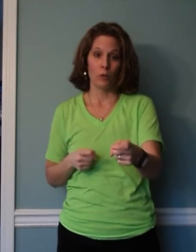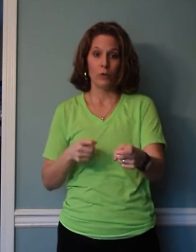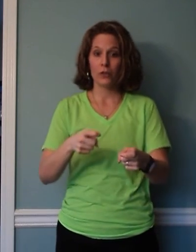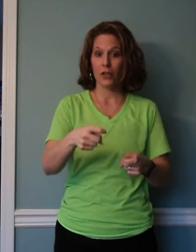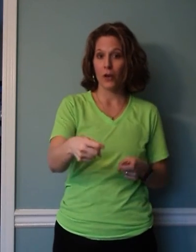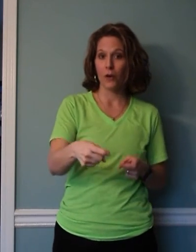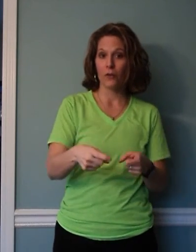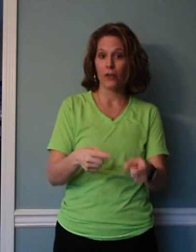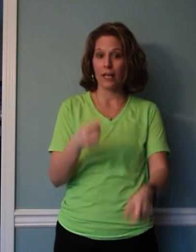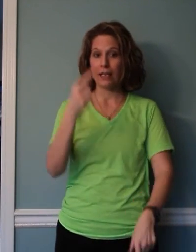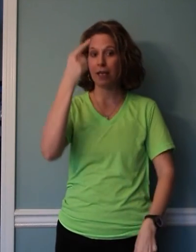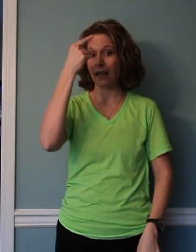rules over India.